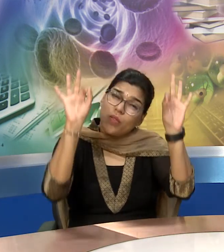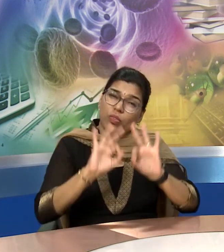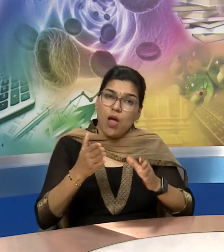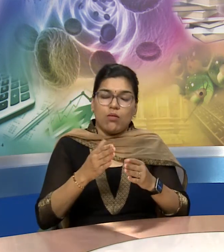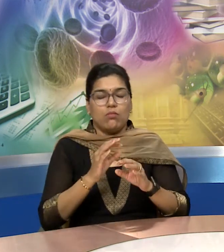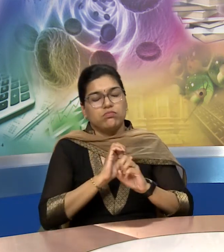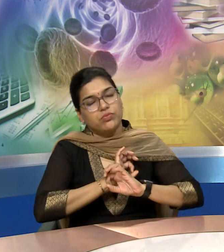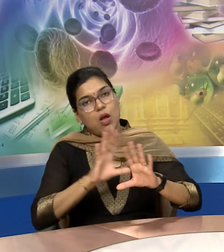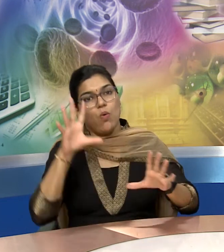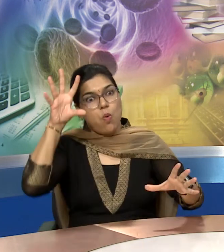library.